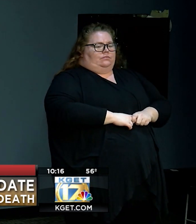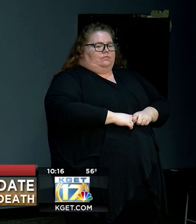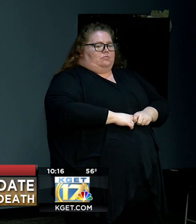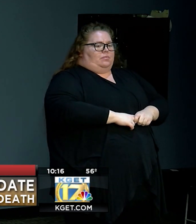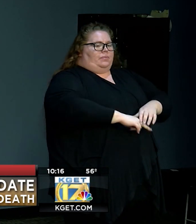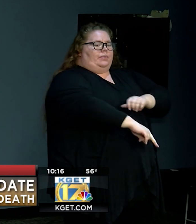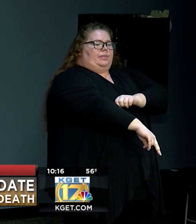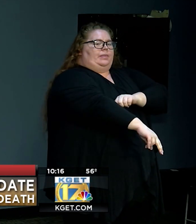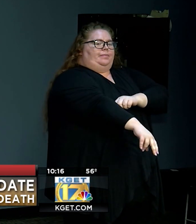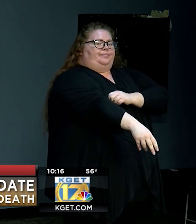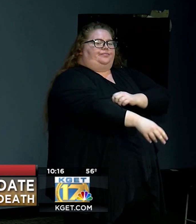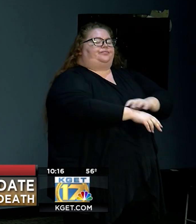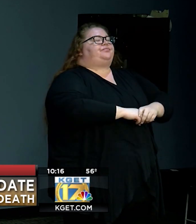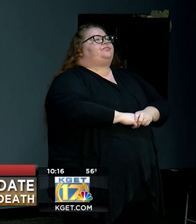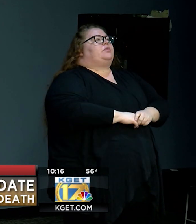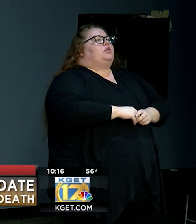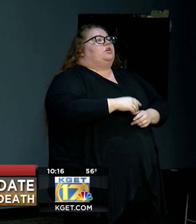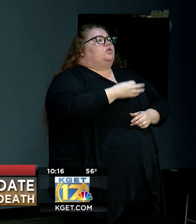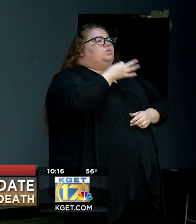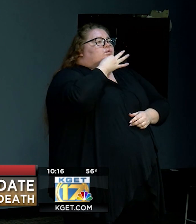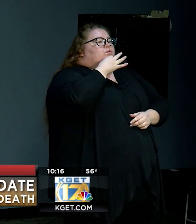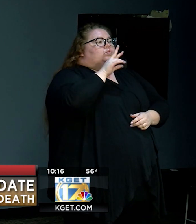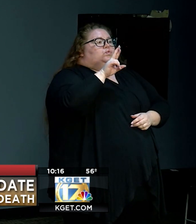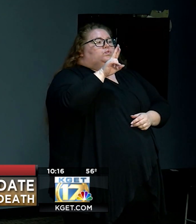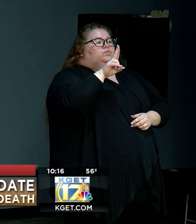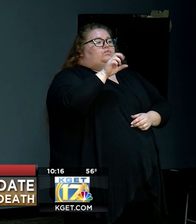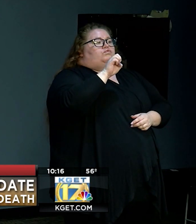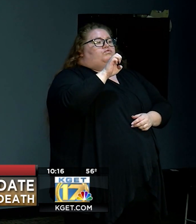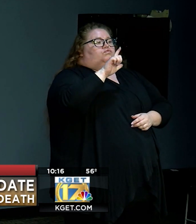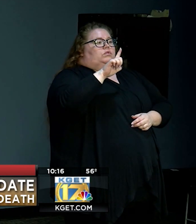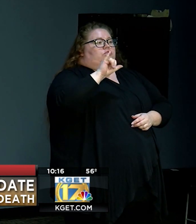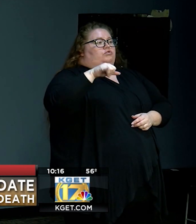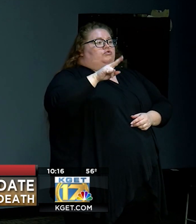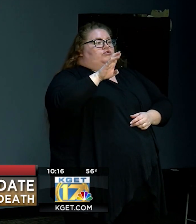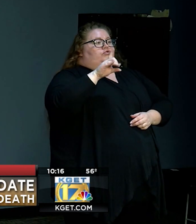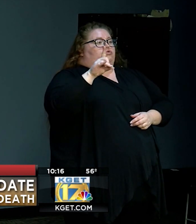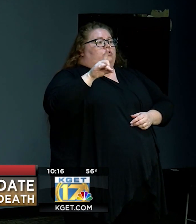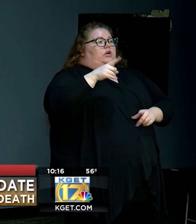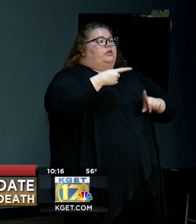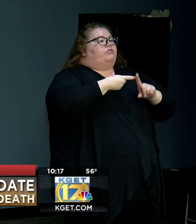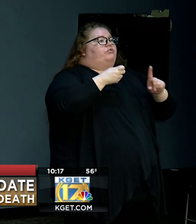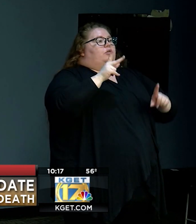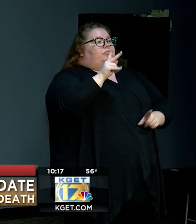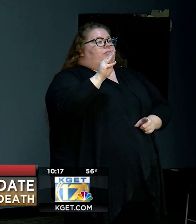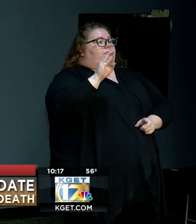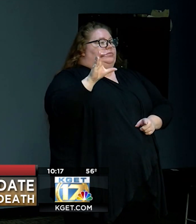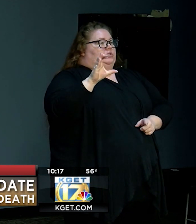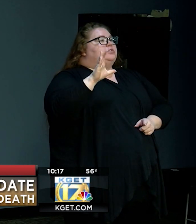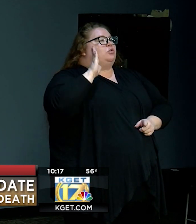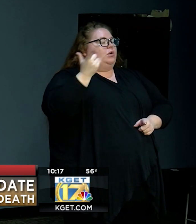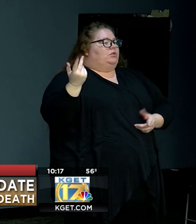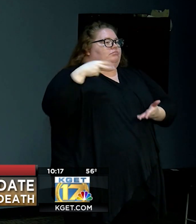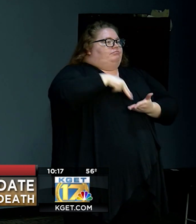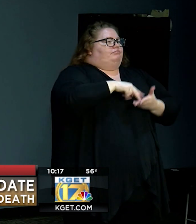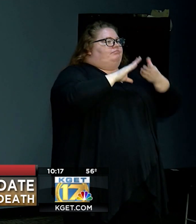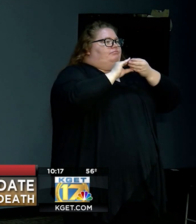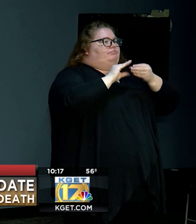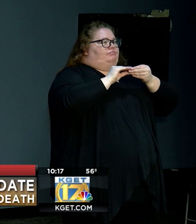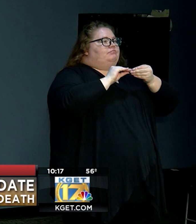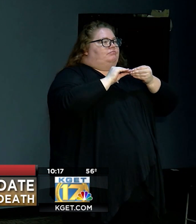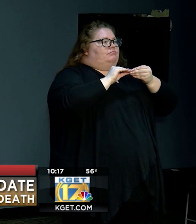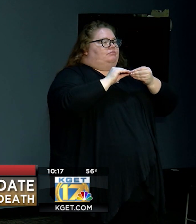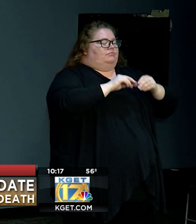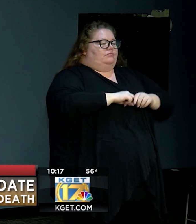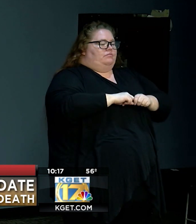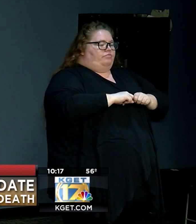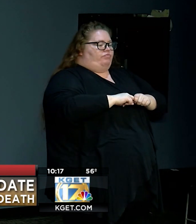You're going to hear in a minute from Russell Judd, the CEO of Kern Medical, and he's going to talk a little bit more about this. But we